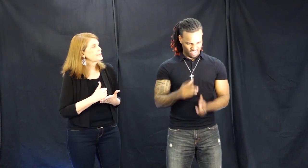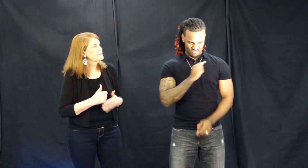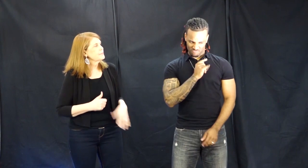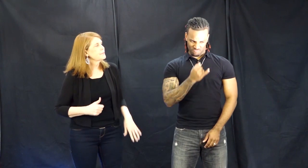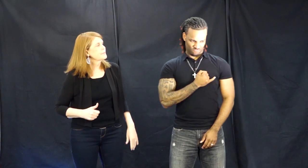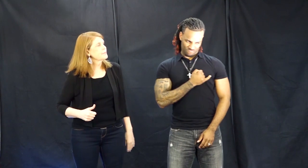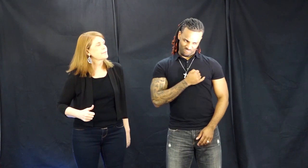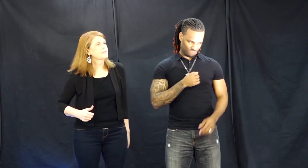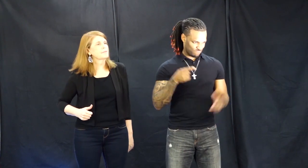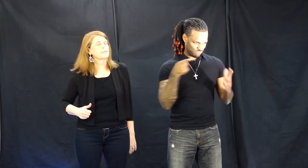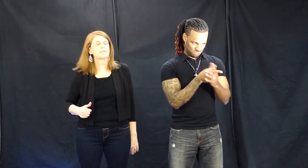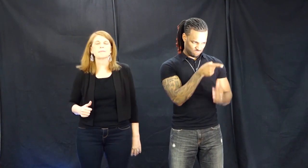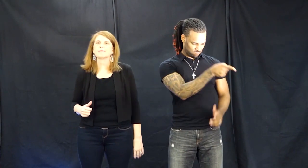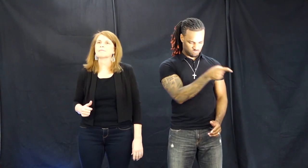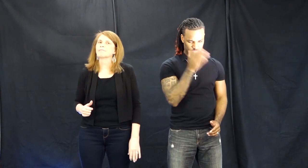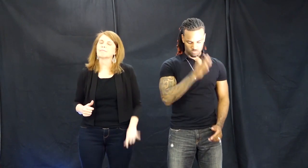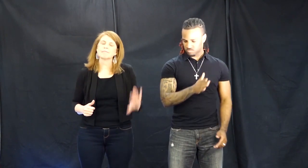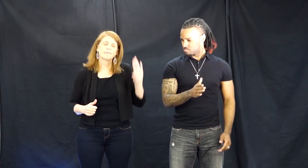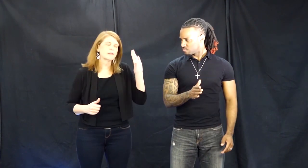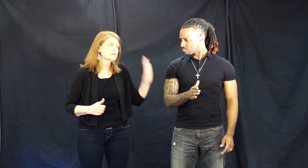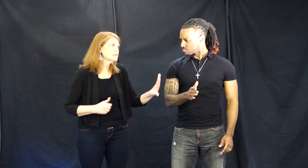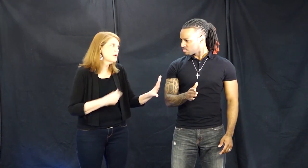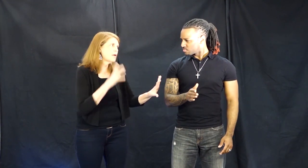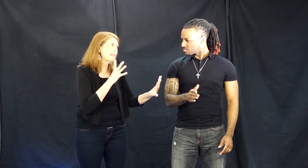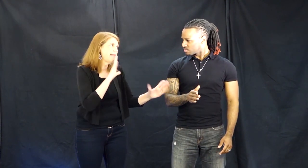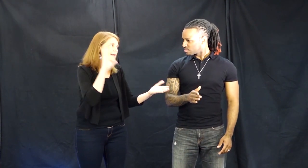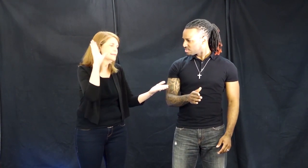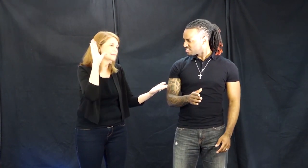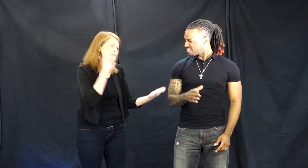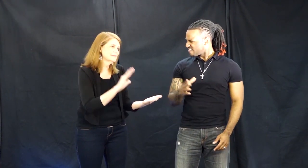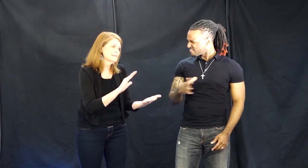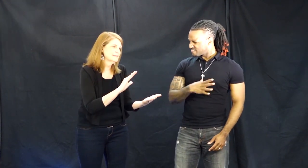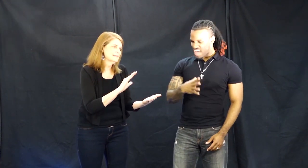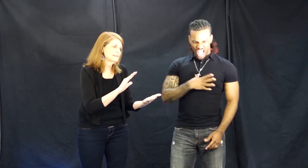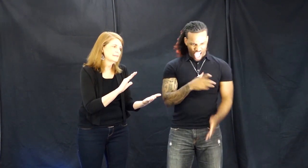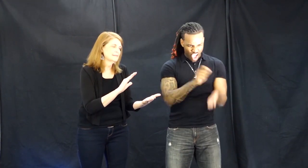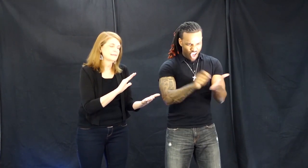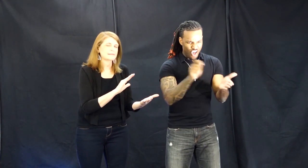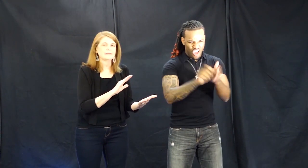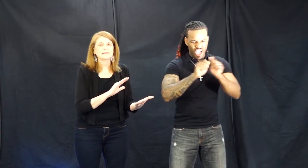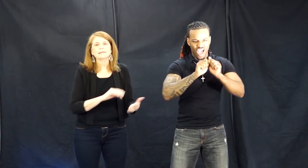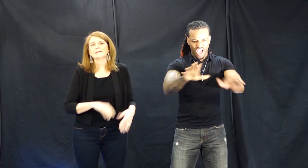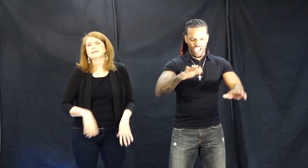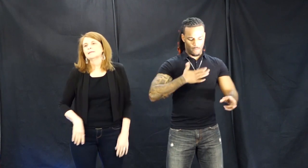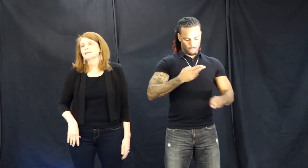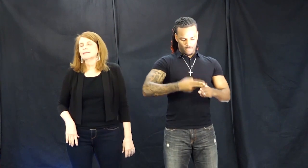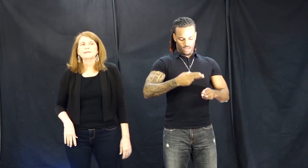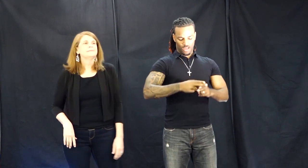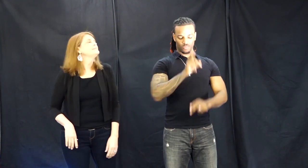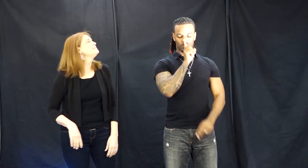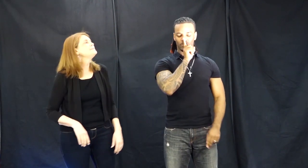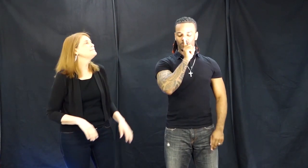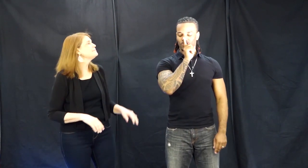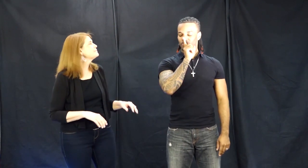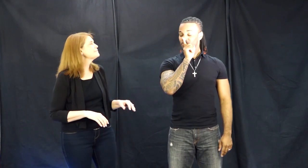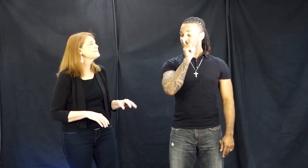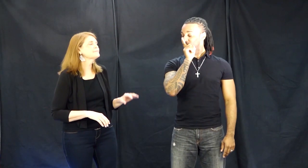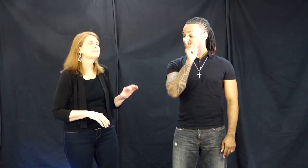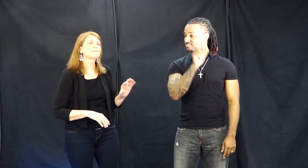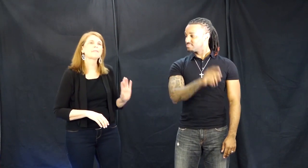Jefferson will pay for this behavior. Talk less. I'll use the press, I'll write under a pseudonym. You'll see what I can do to him. I need